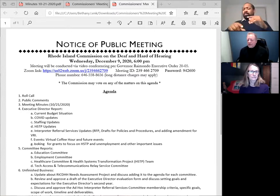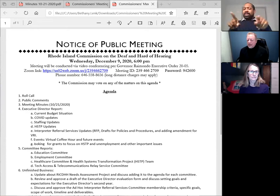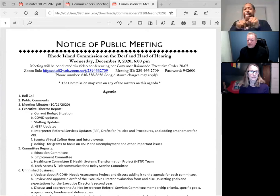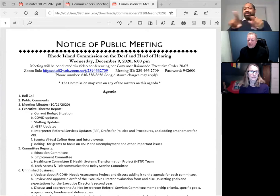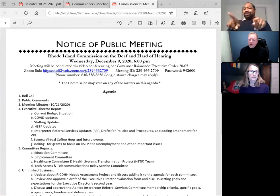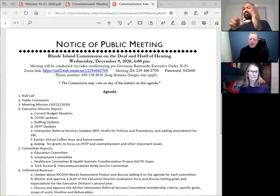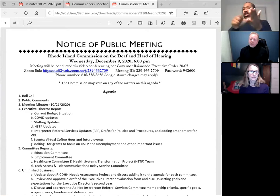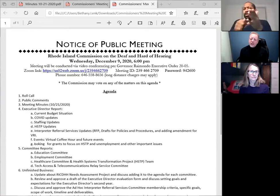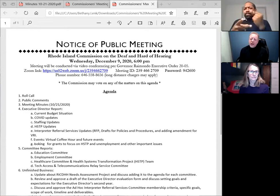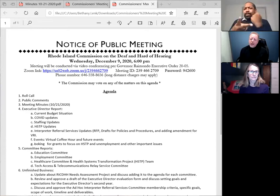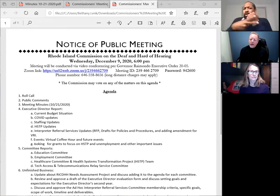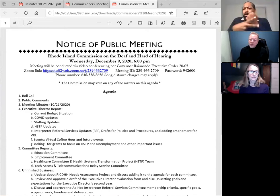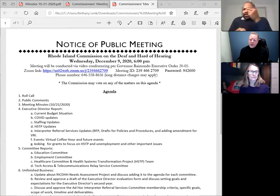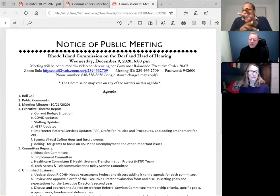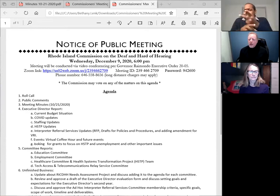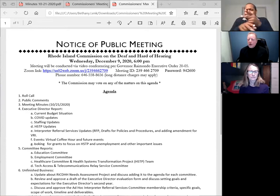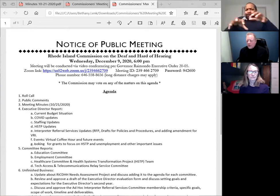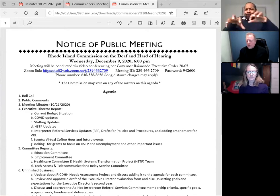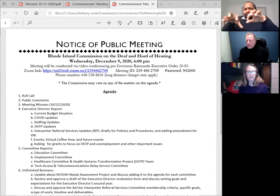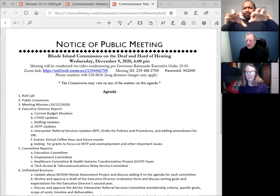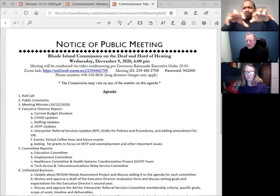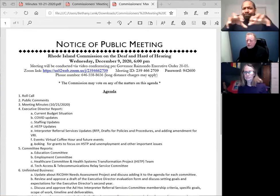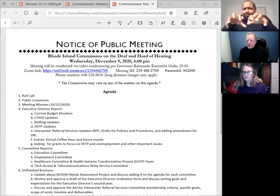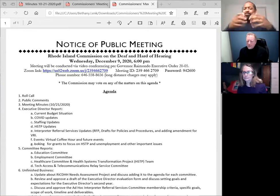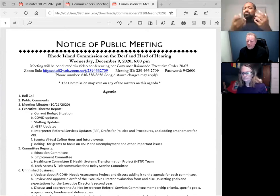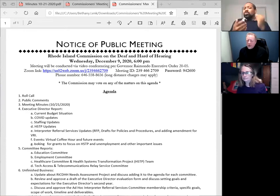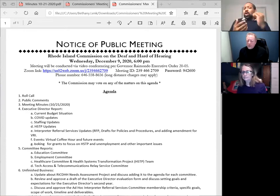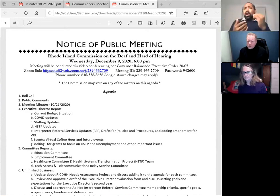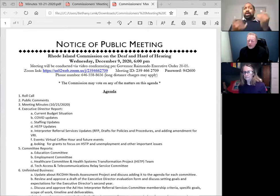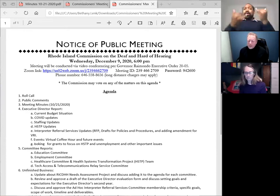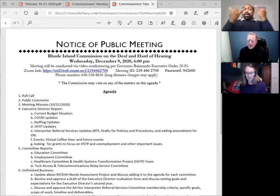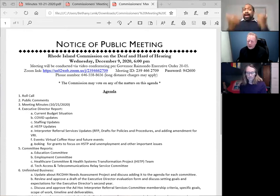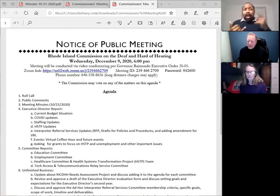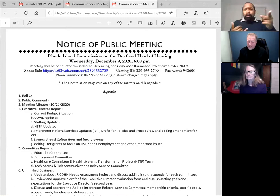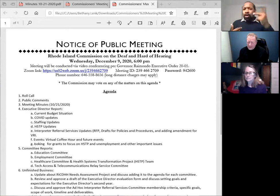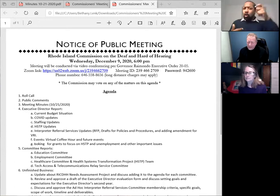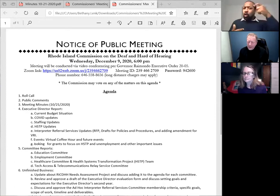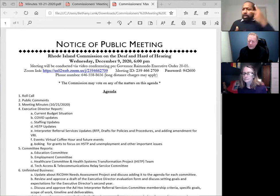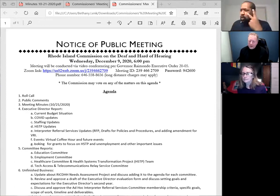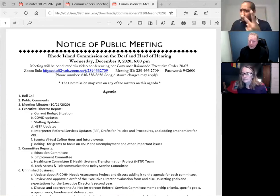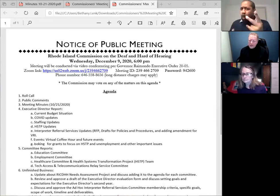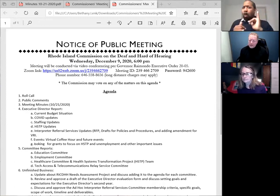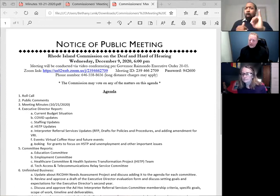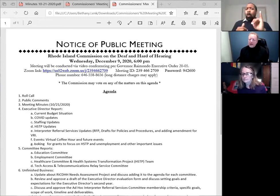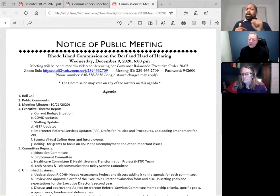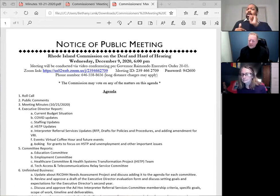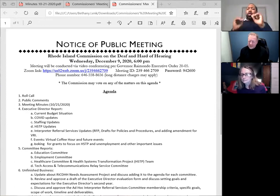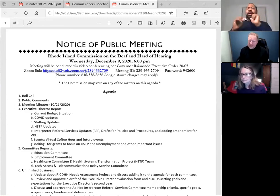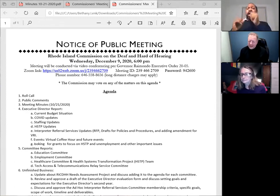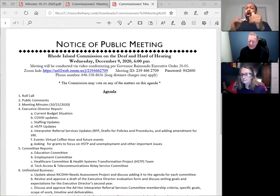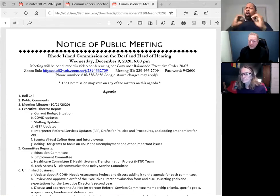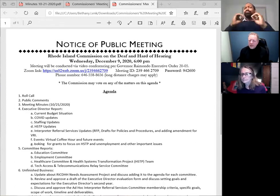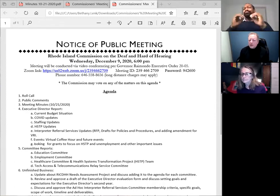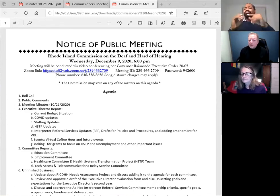they realize that among all the state operations, we're being very conservative how we're spending our money and very wisely, and the governor sees